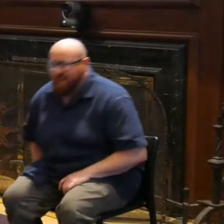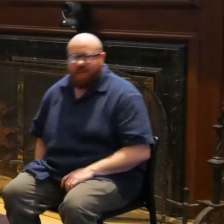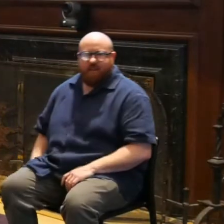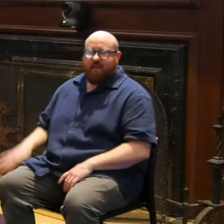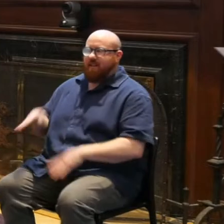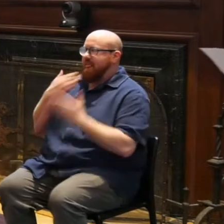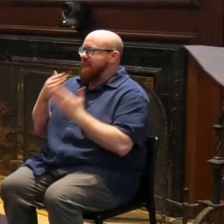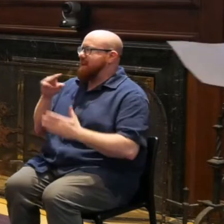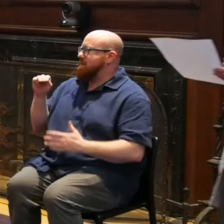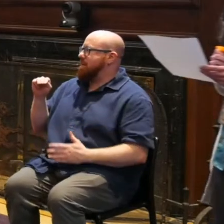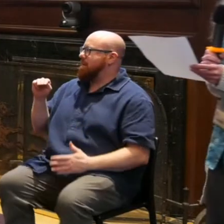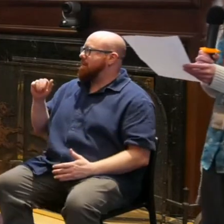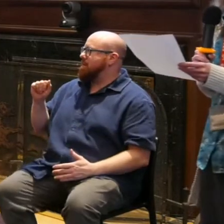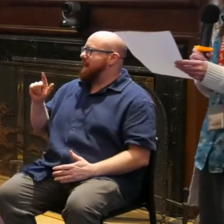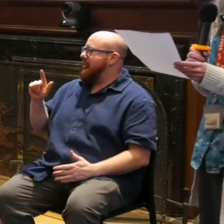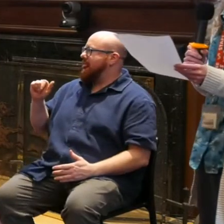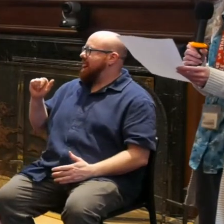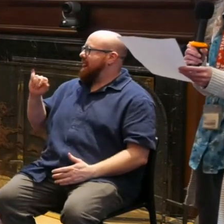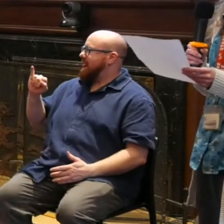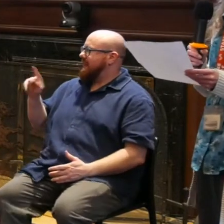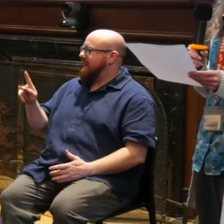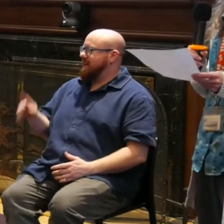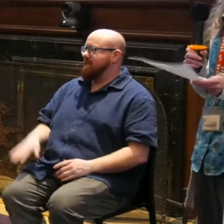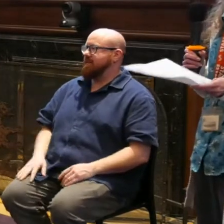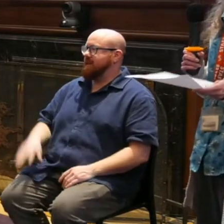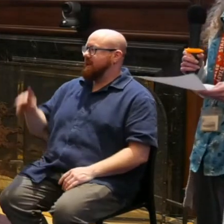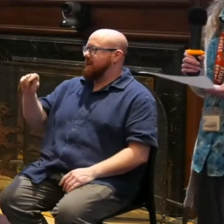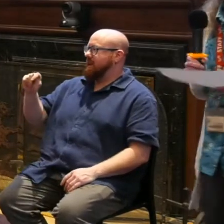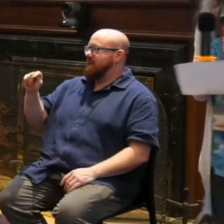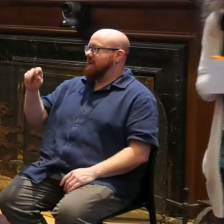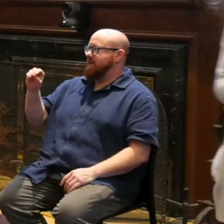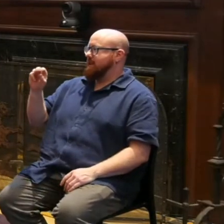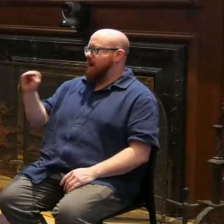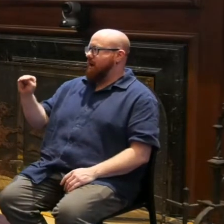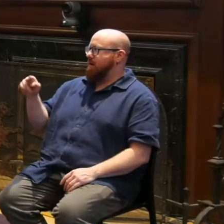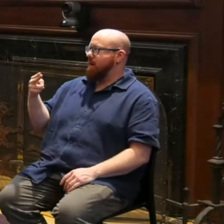Thank you, Malik. Tom Hawkins.